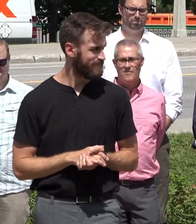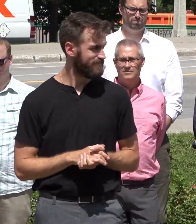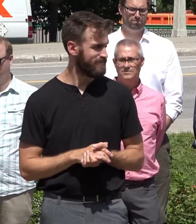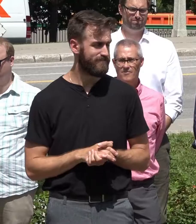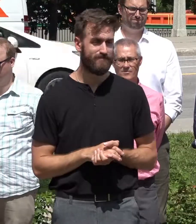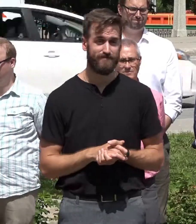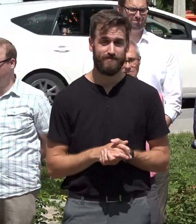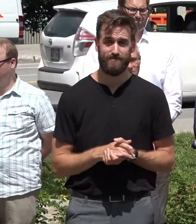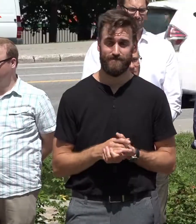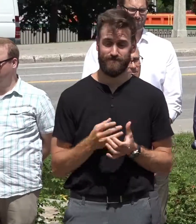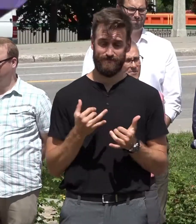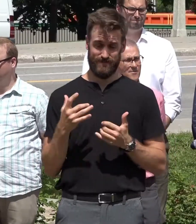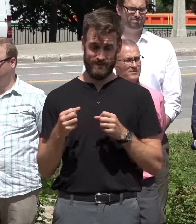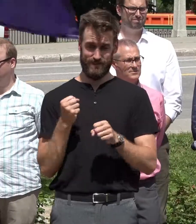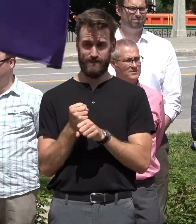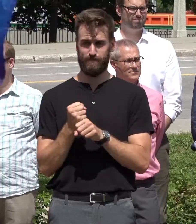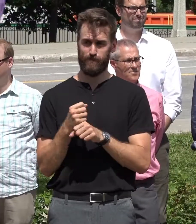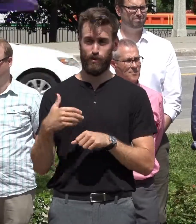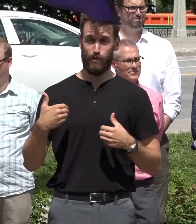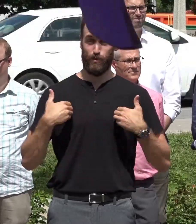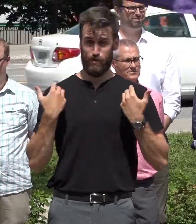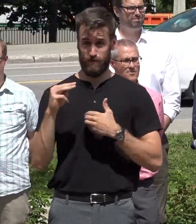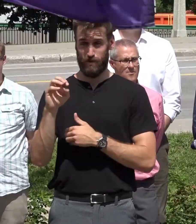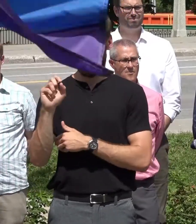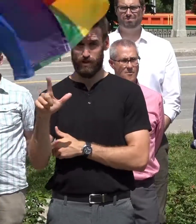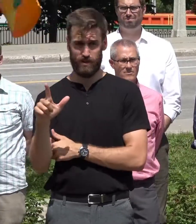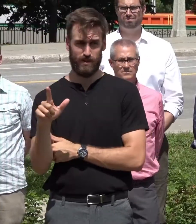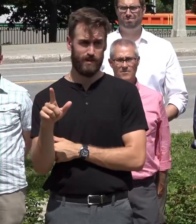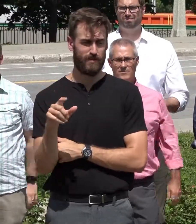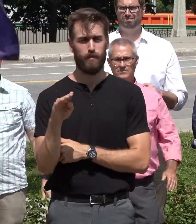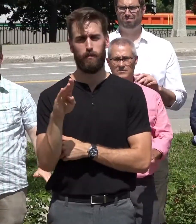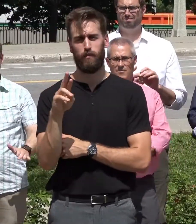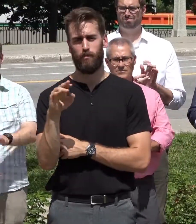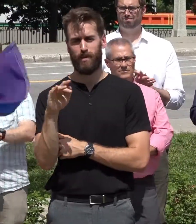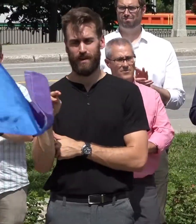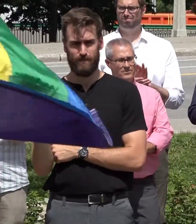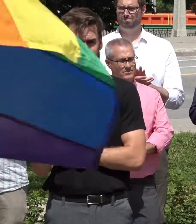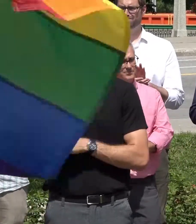This year's Youth Marshal is Brian Quinones.